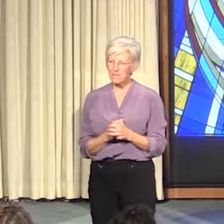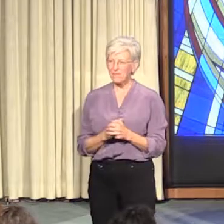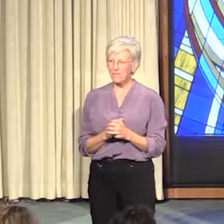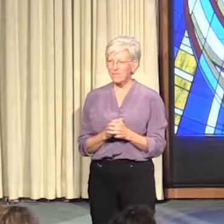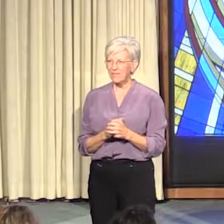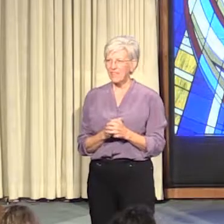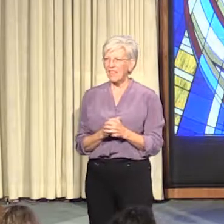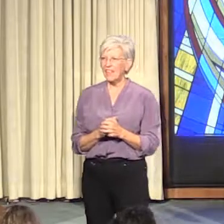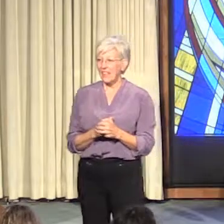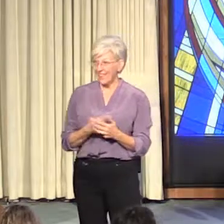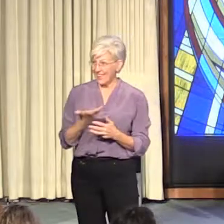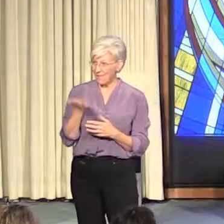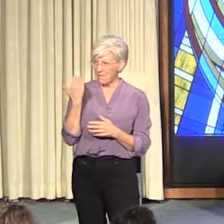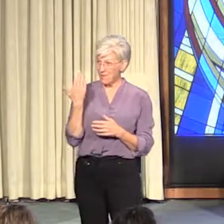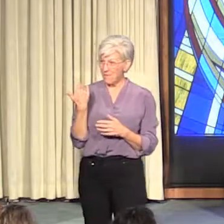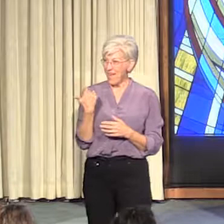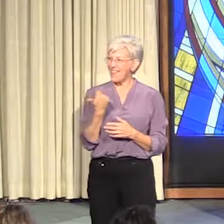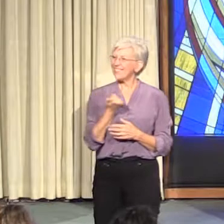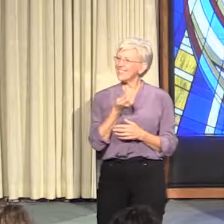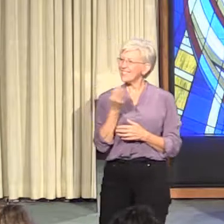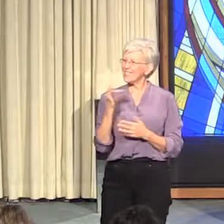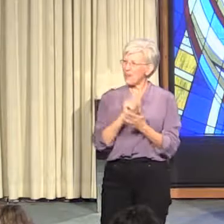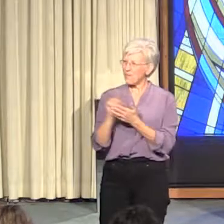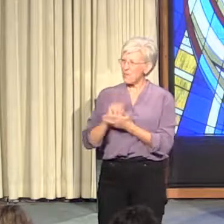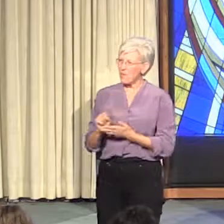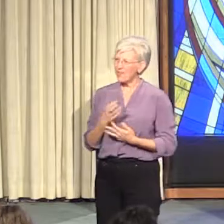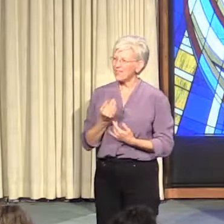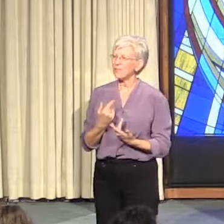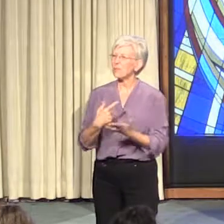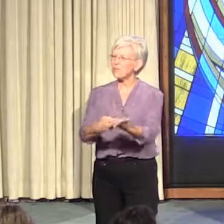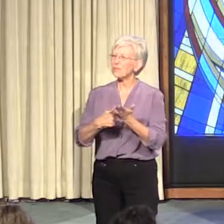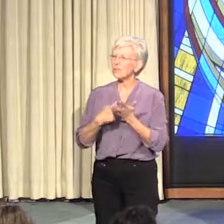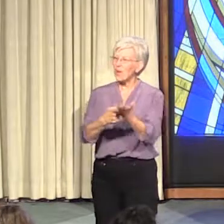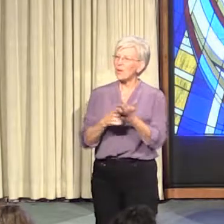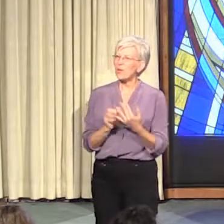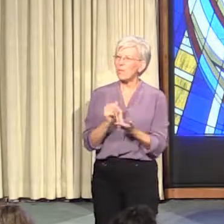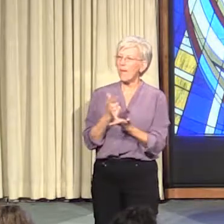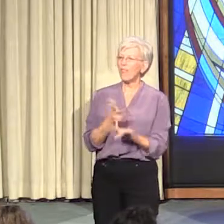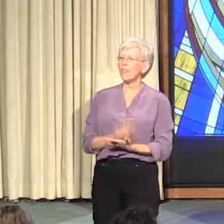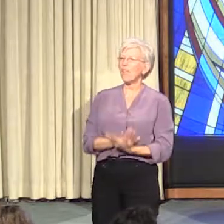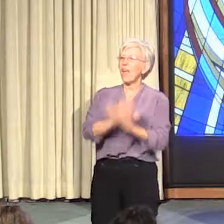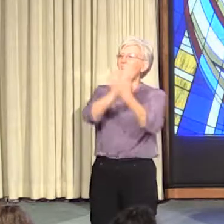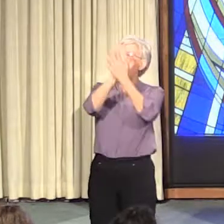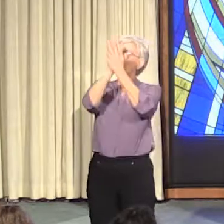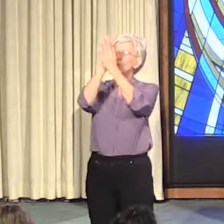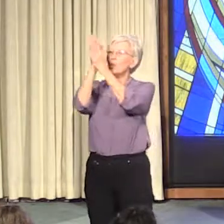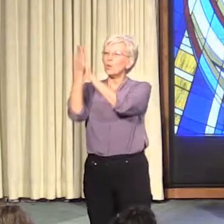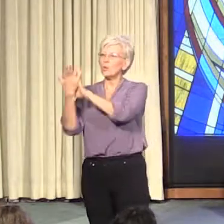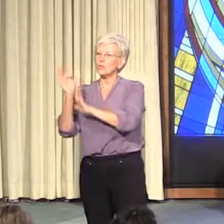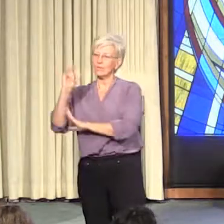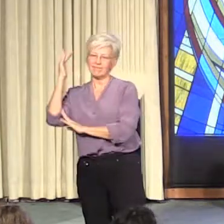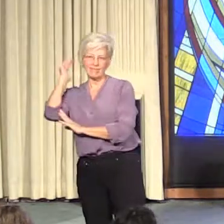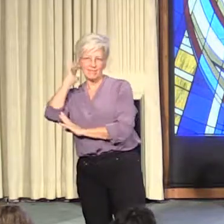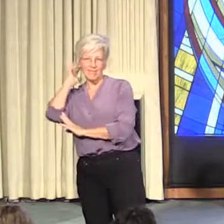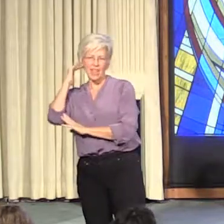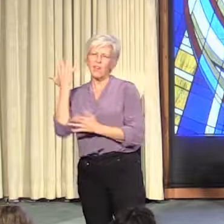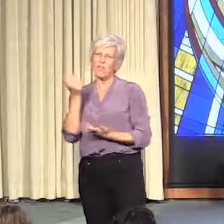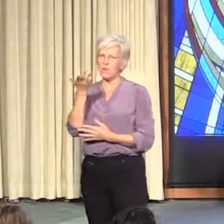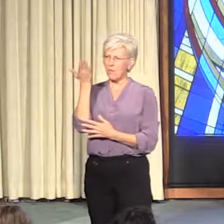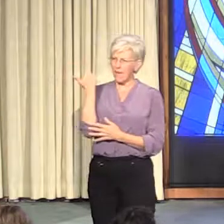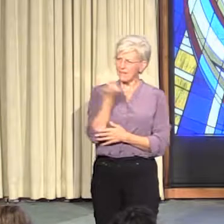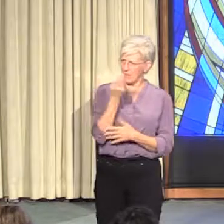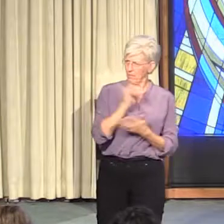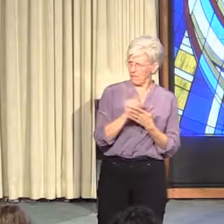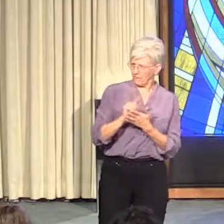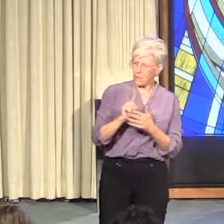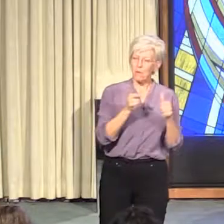These past several weeks, we have been talking about the evolution of consciousness. And if you've been with us, you know, the past couple of weeks, first